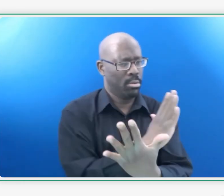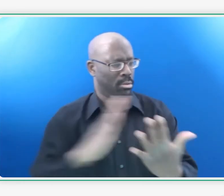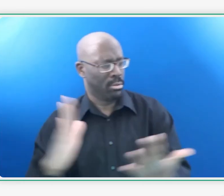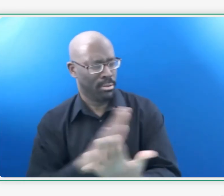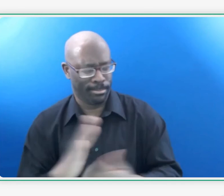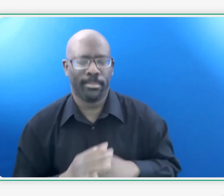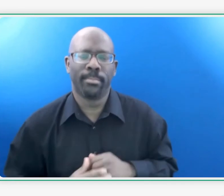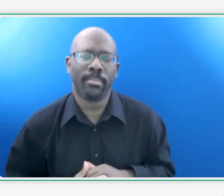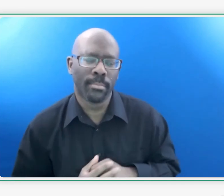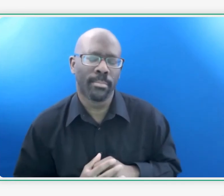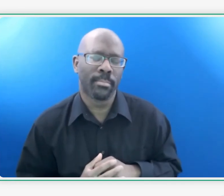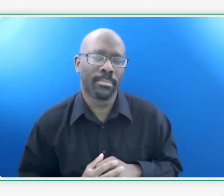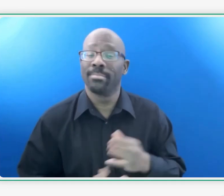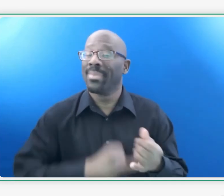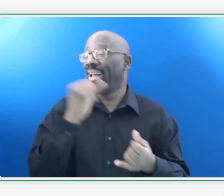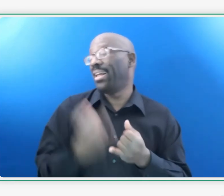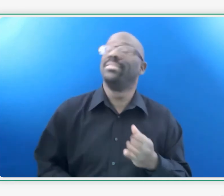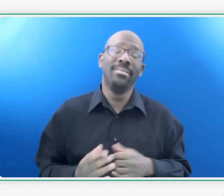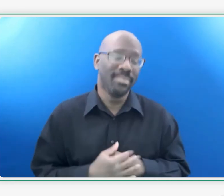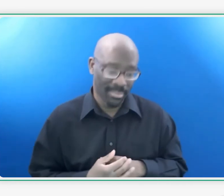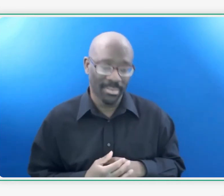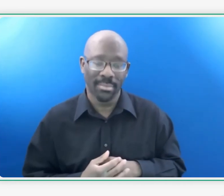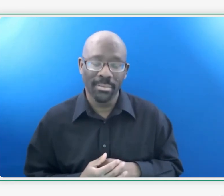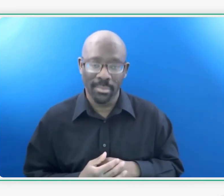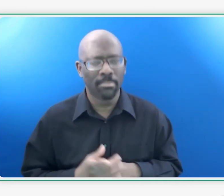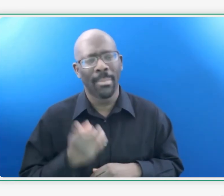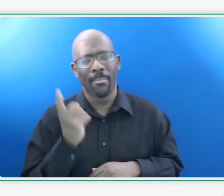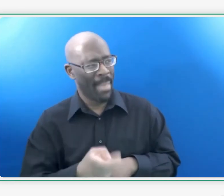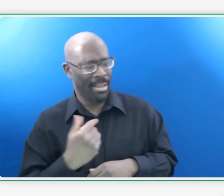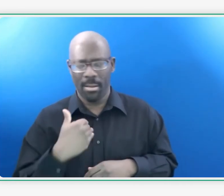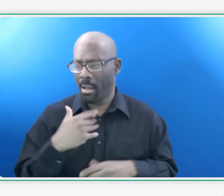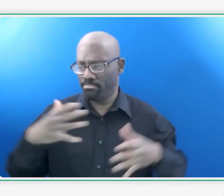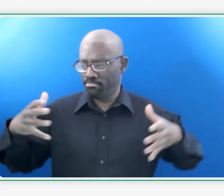risk tolerance and where your threshold is upon the continuum when thinking about these services.